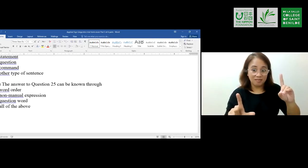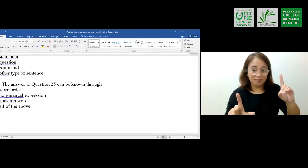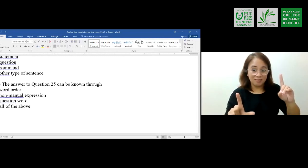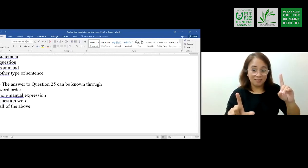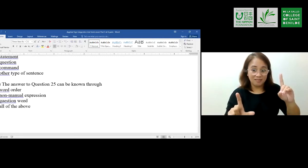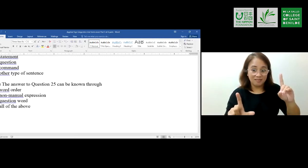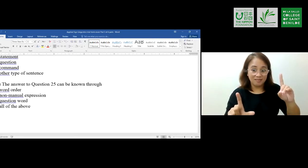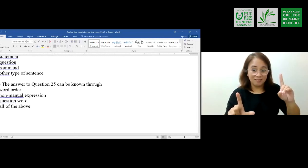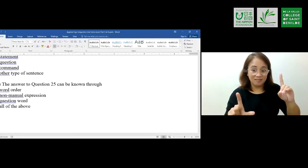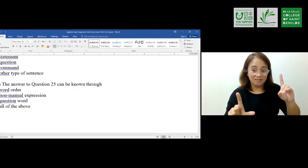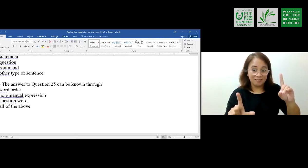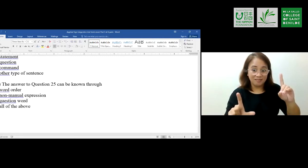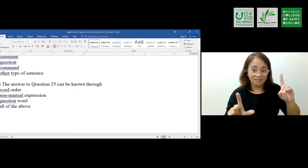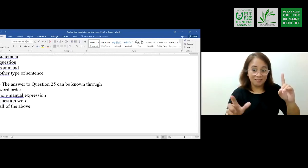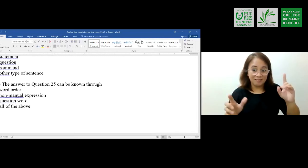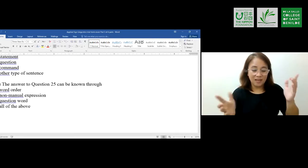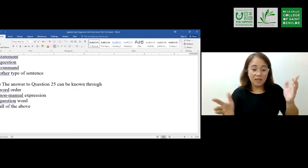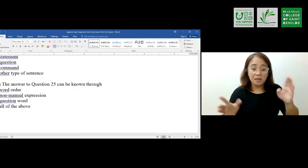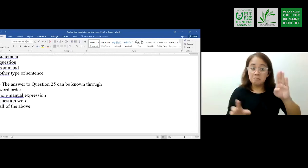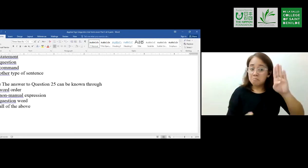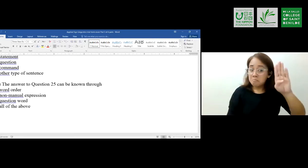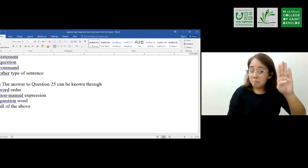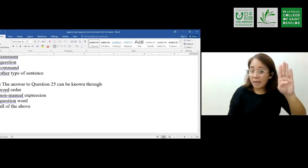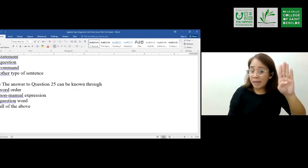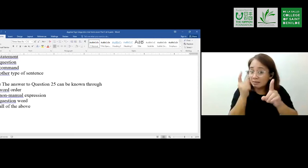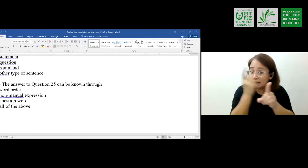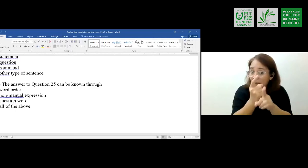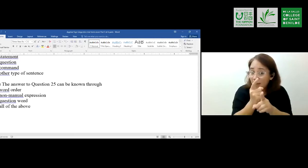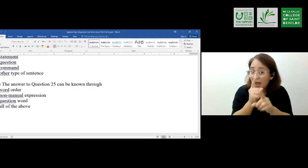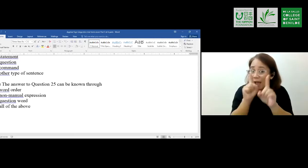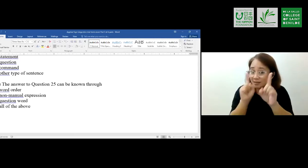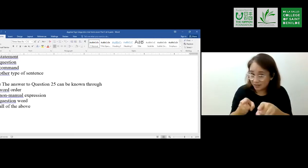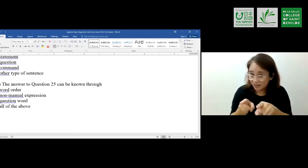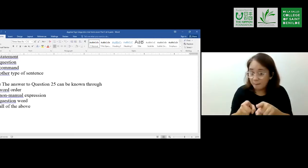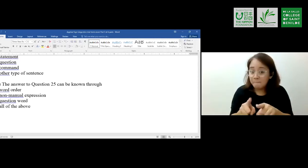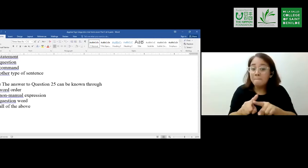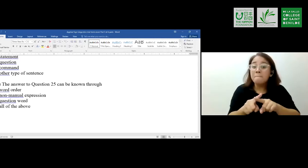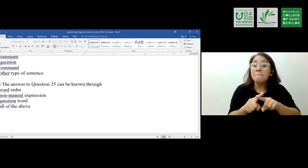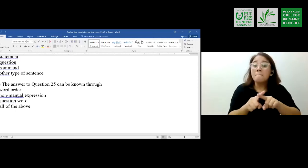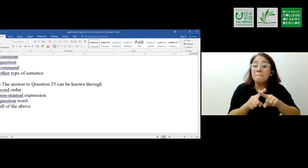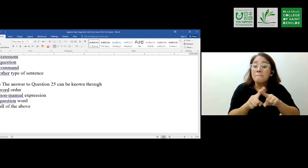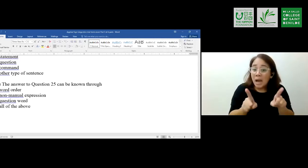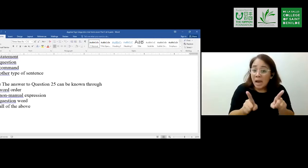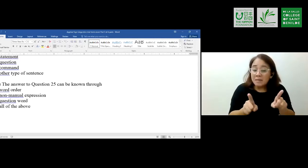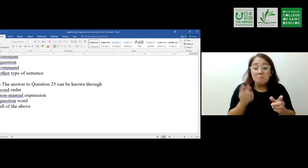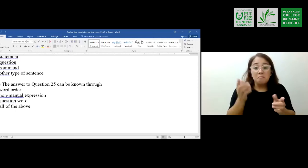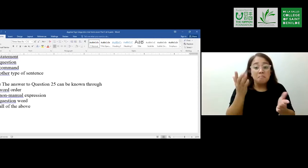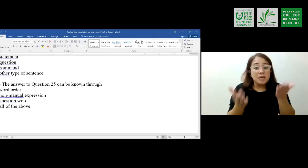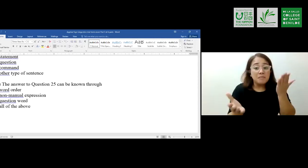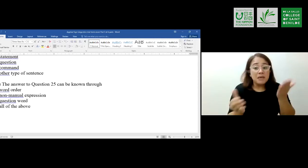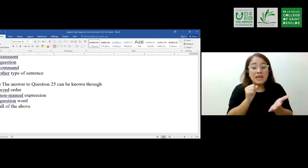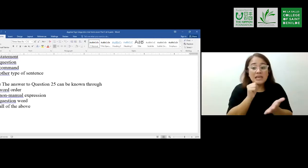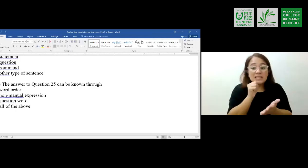So B is the correct answer here, although you might not be able to see it clearly.